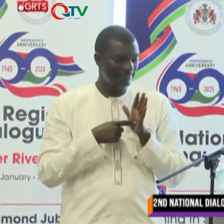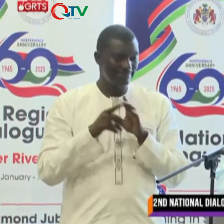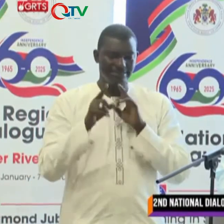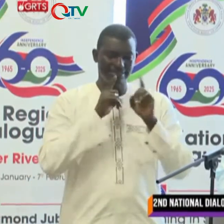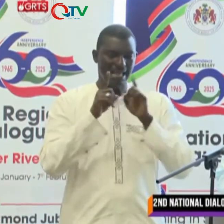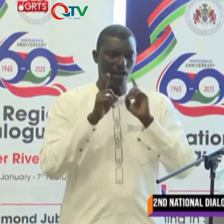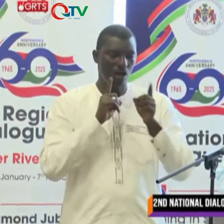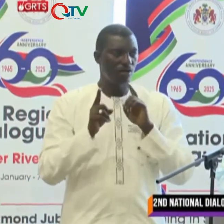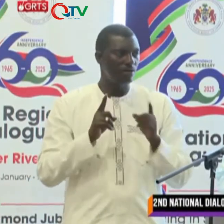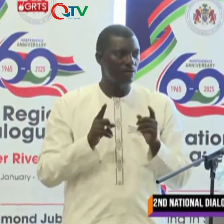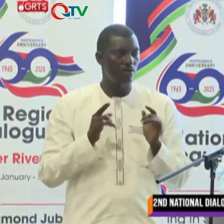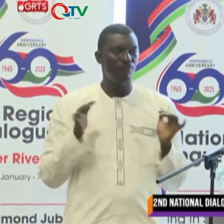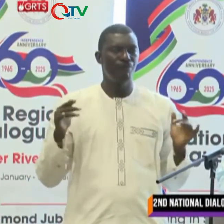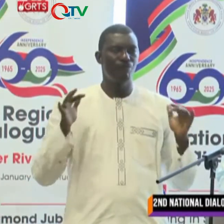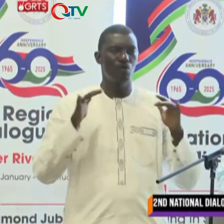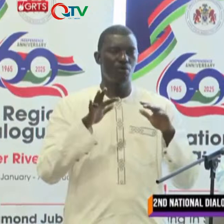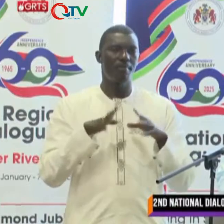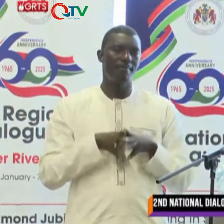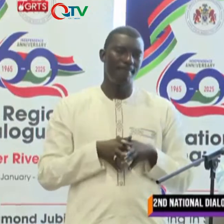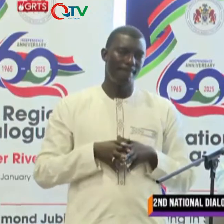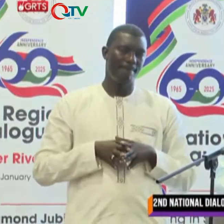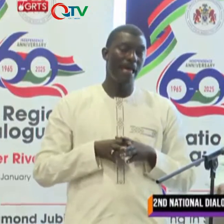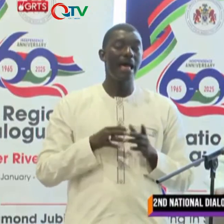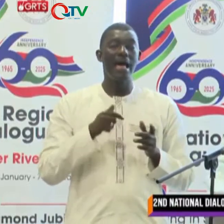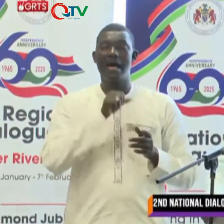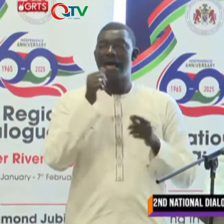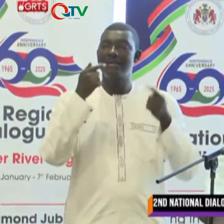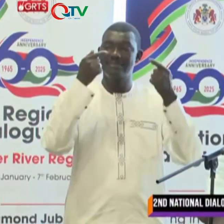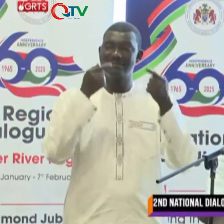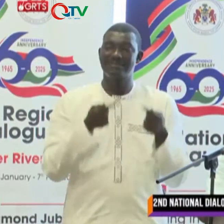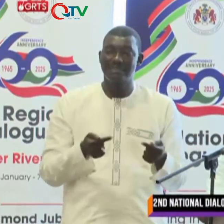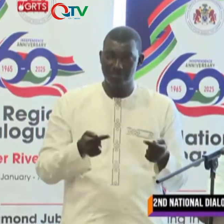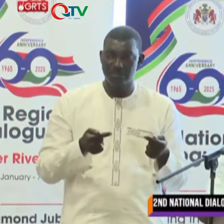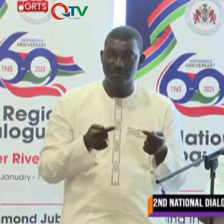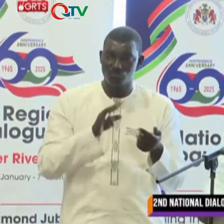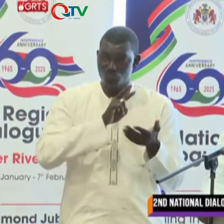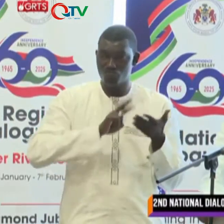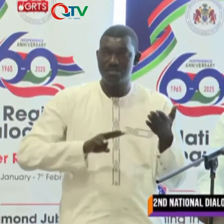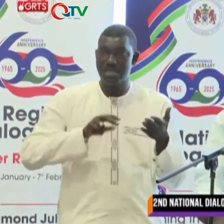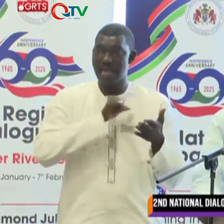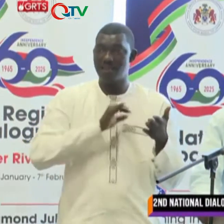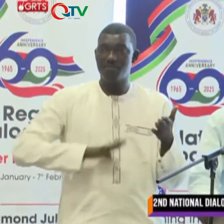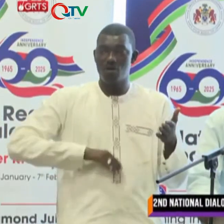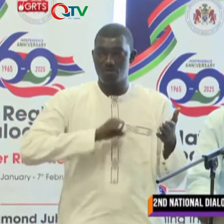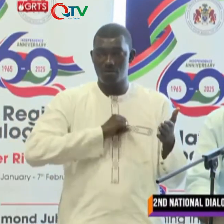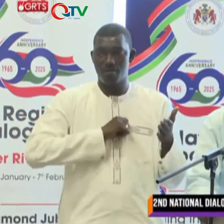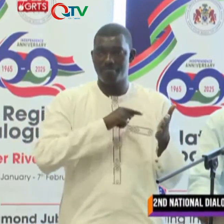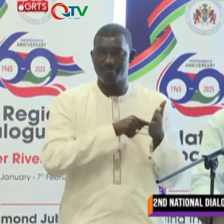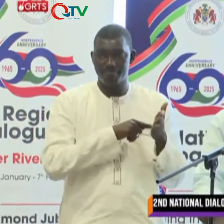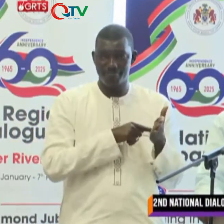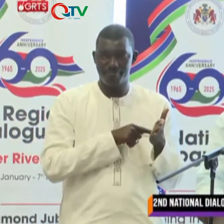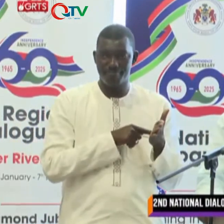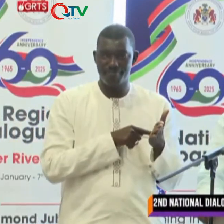dialogue forum. And the statement goes as follows.